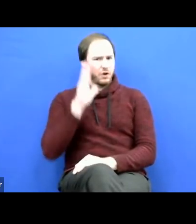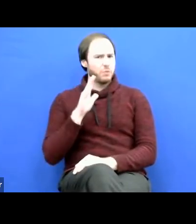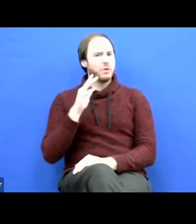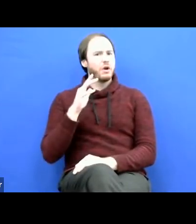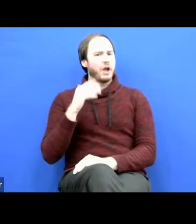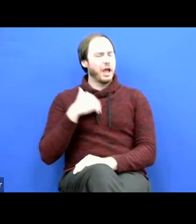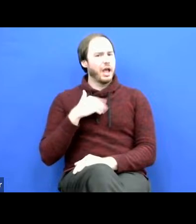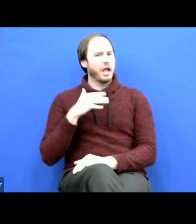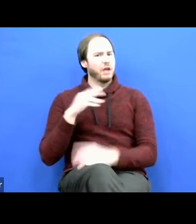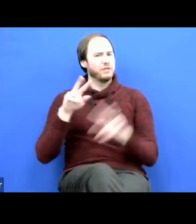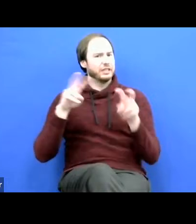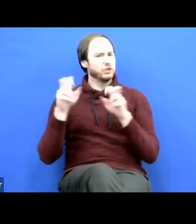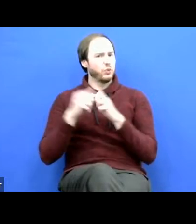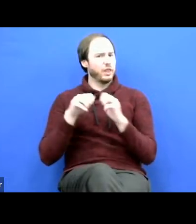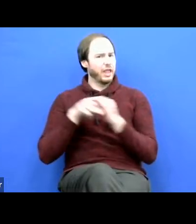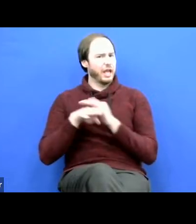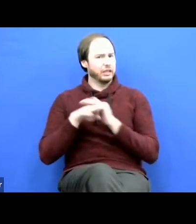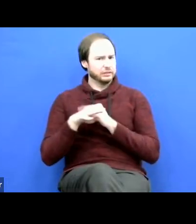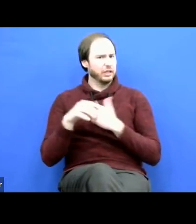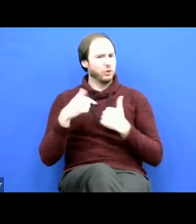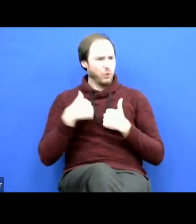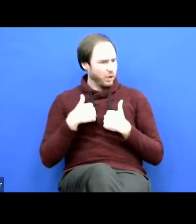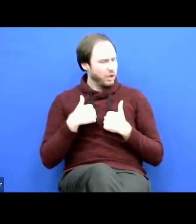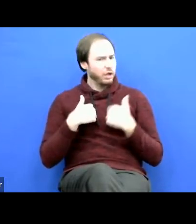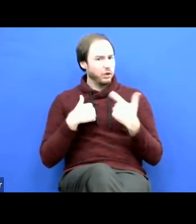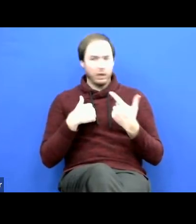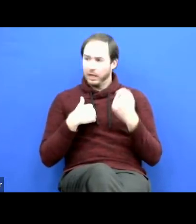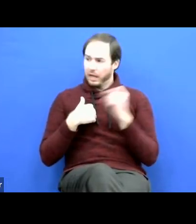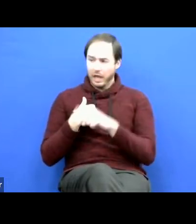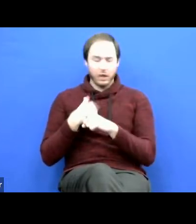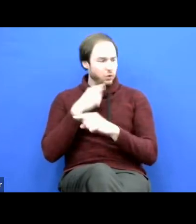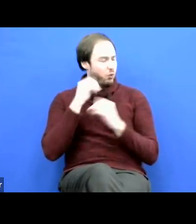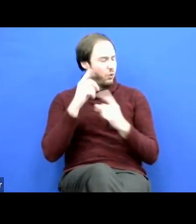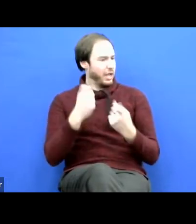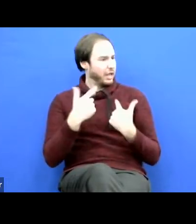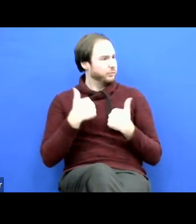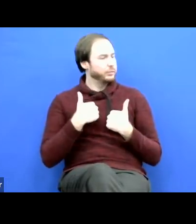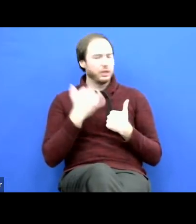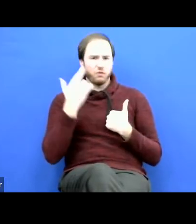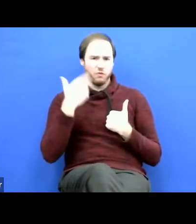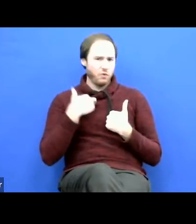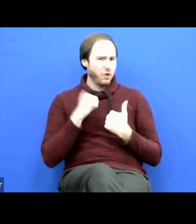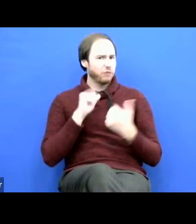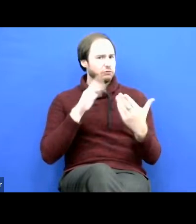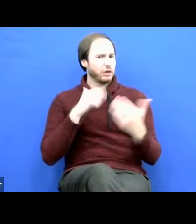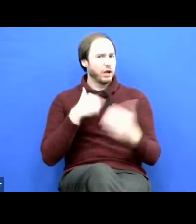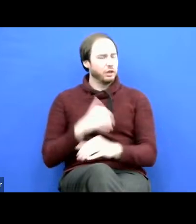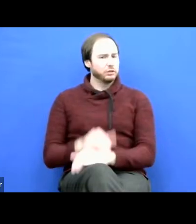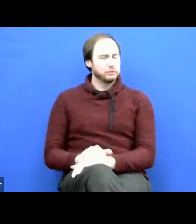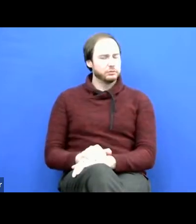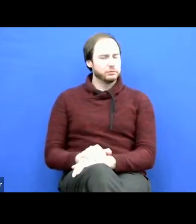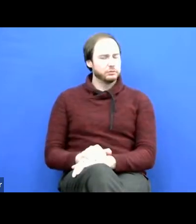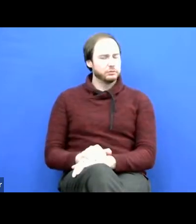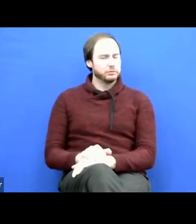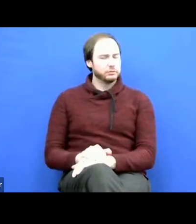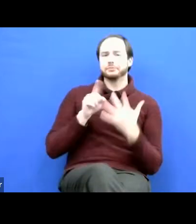with access. So I asked him, anybody ask you? He's like, no, nobody asked me. Becky, is